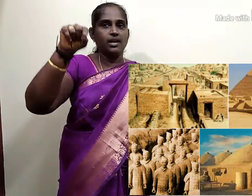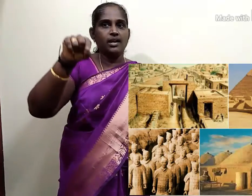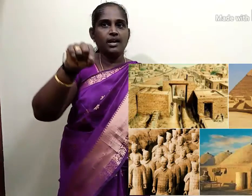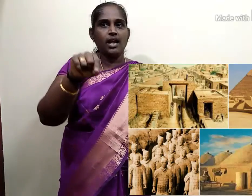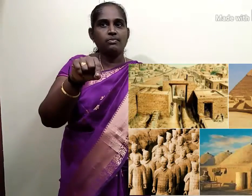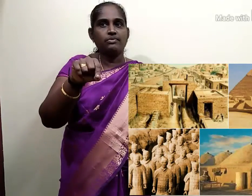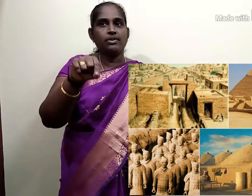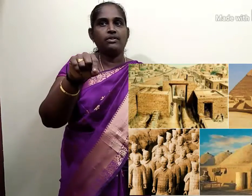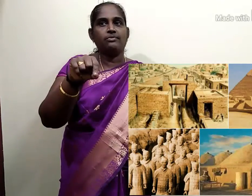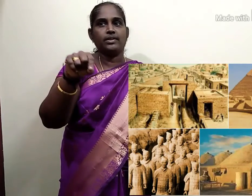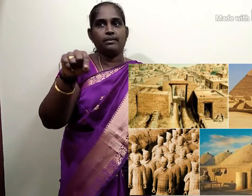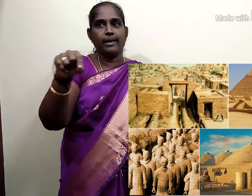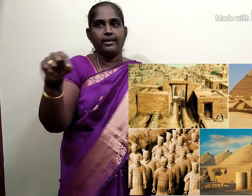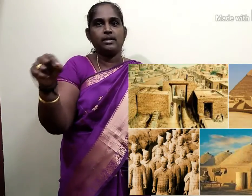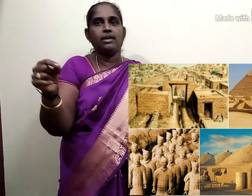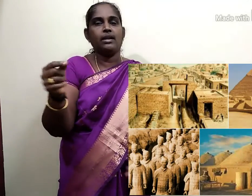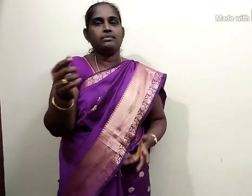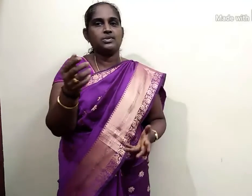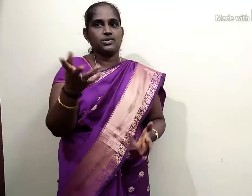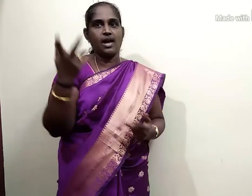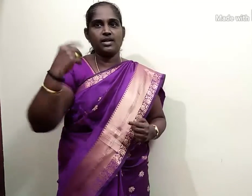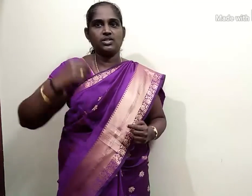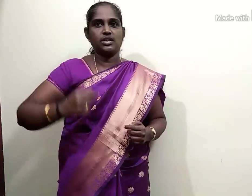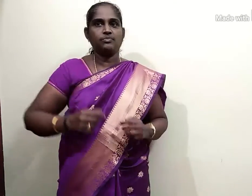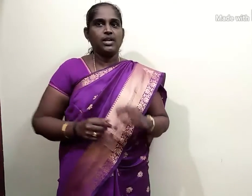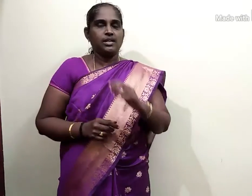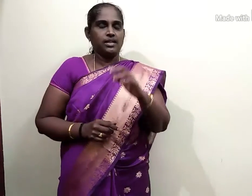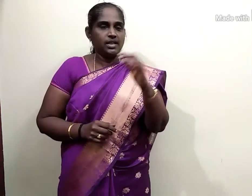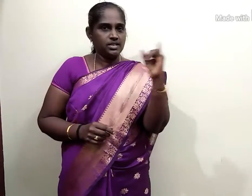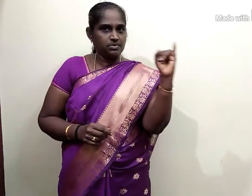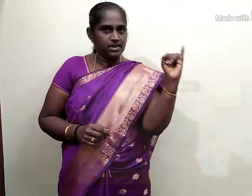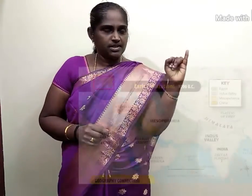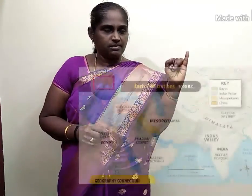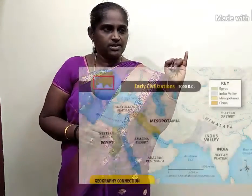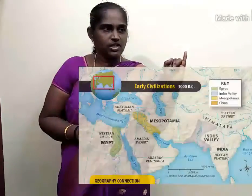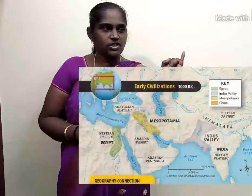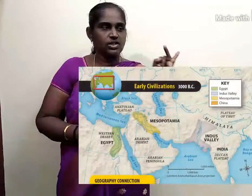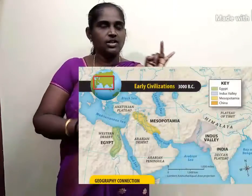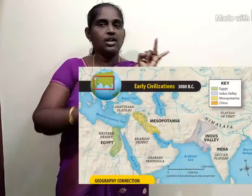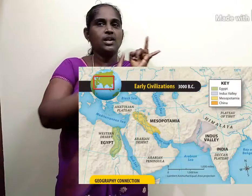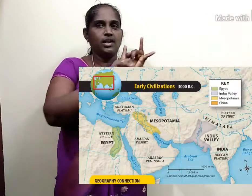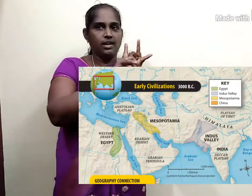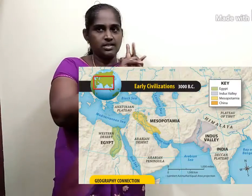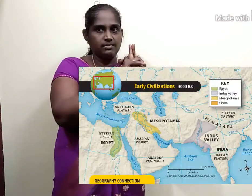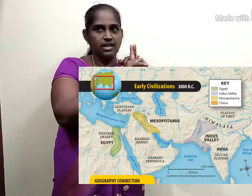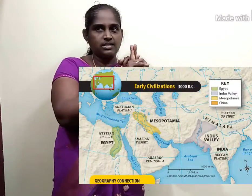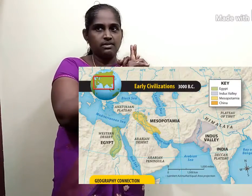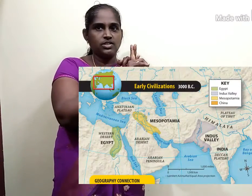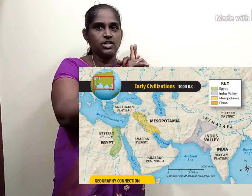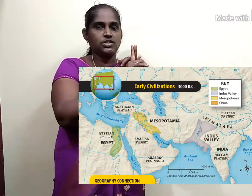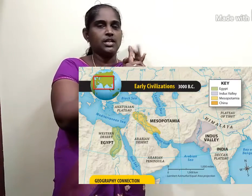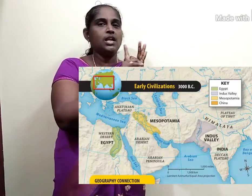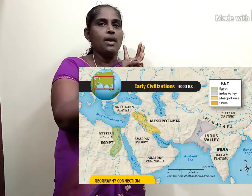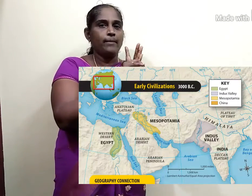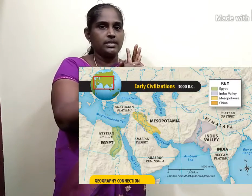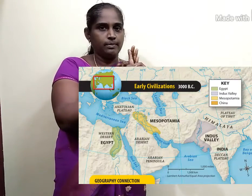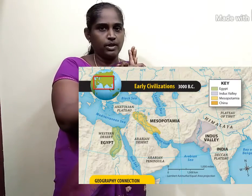very helpful for the betterment of the society. The Egyptian civilization, Indus Valley civilization,